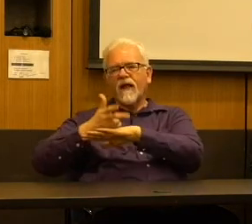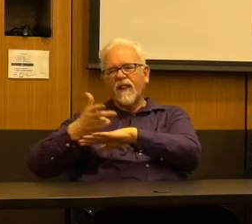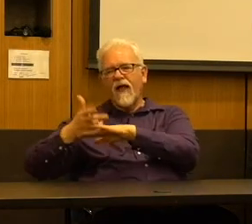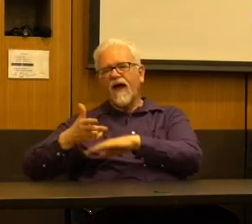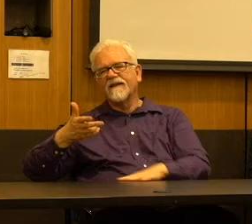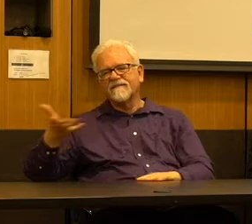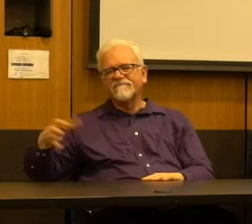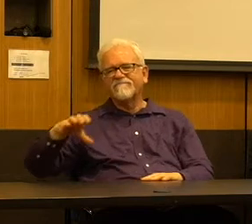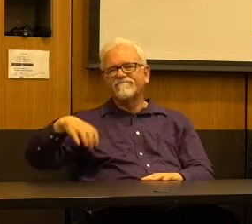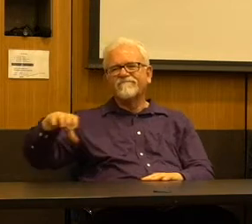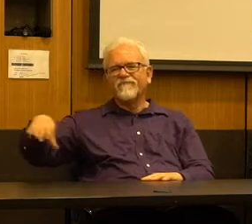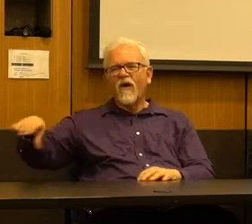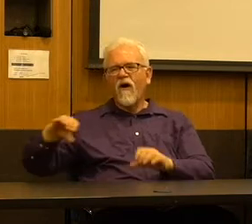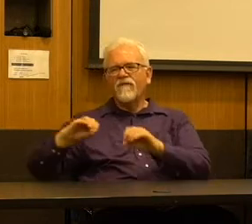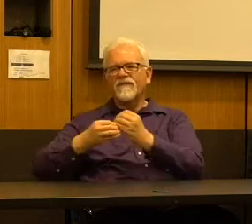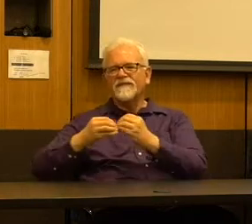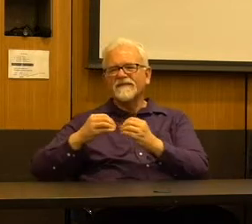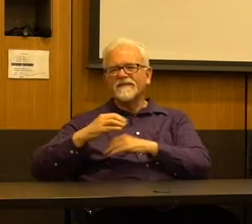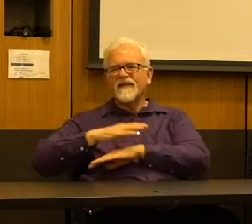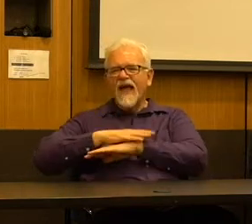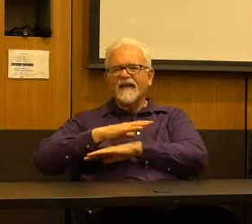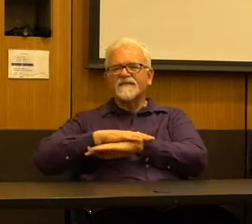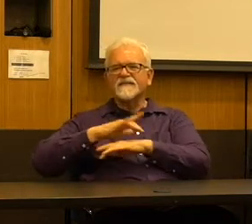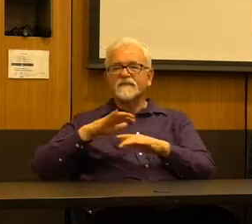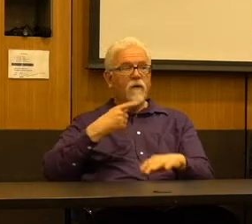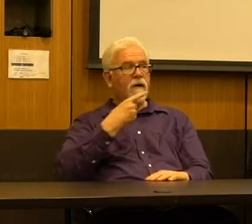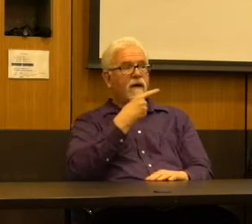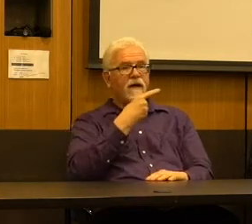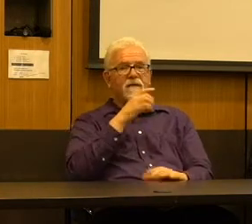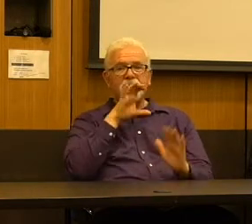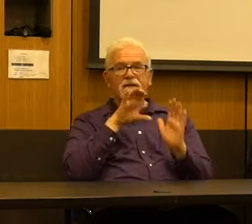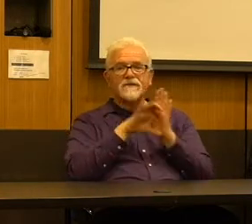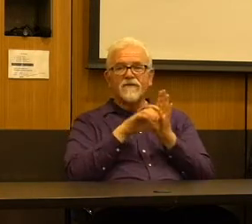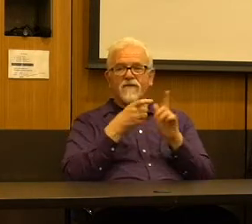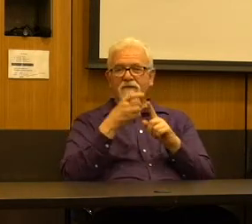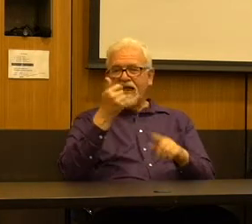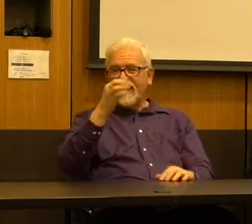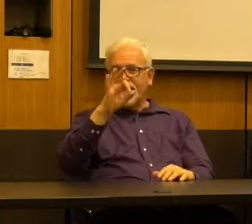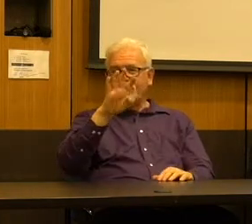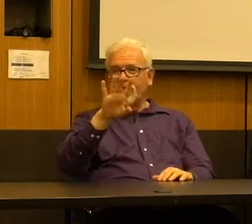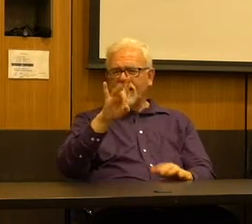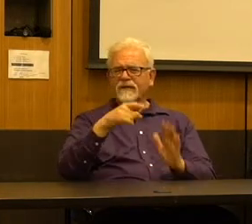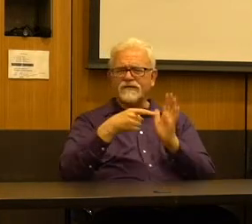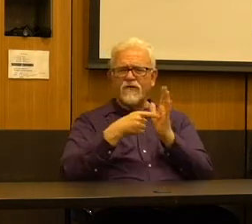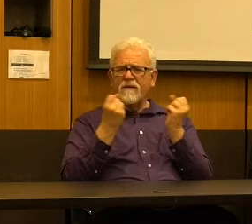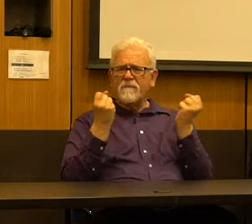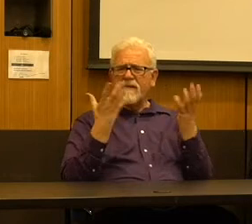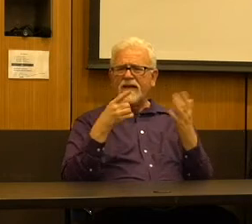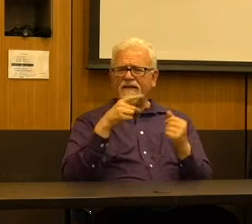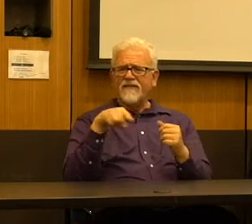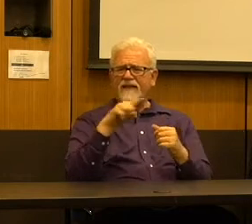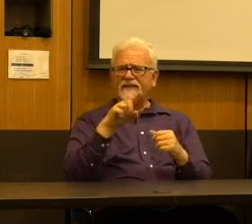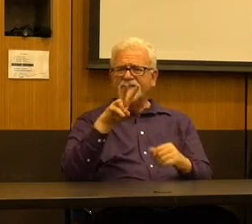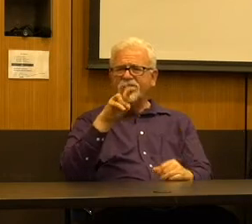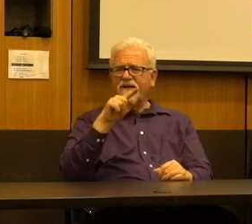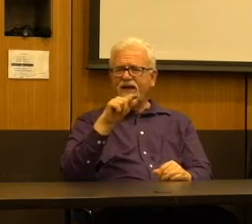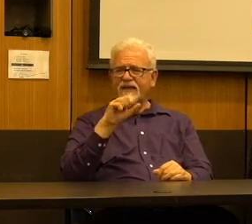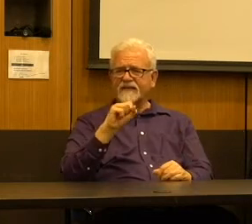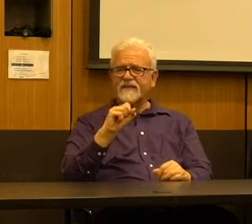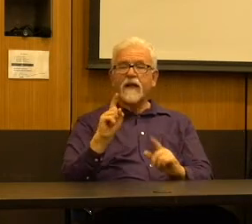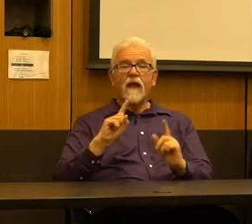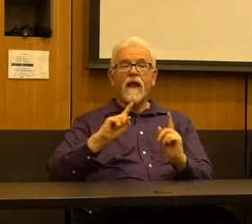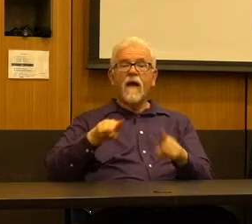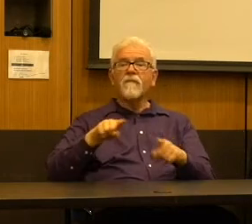lot. So here I have, I'm showing you a photograph from 1948 showing a bunch of these veterans coming to register